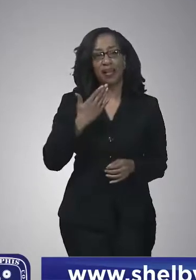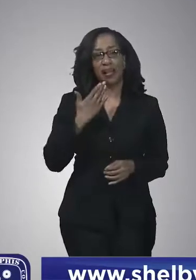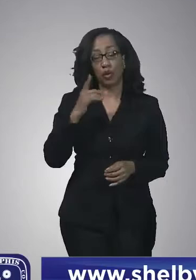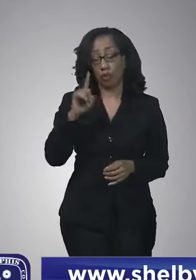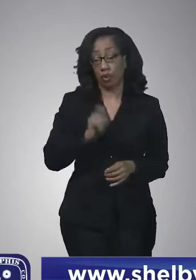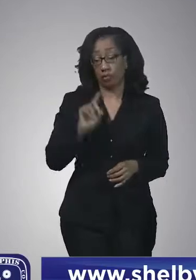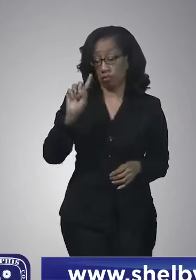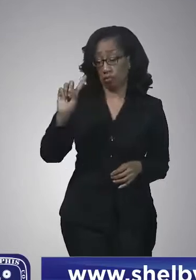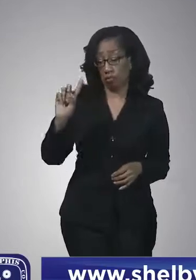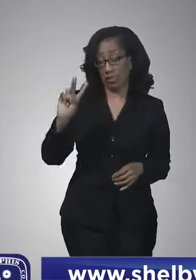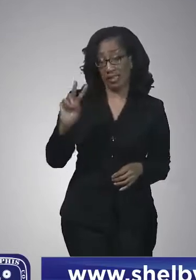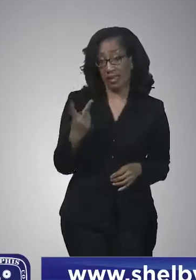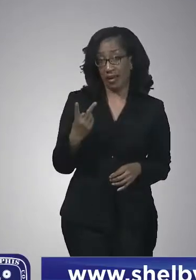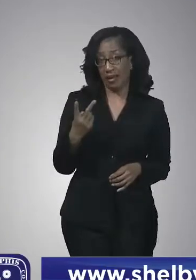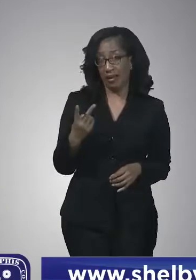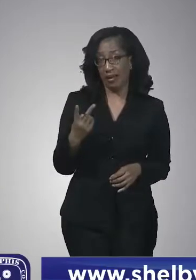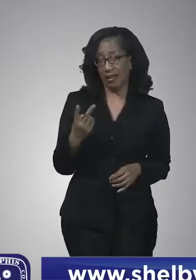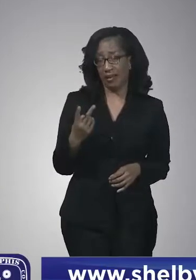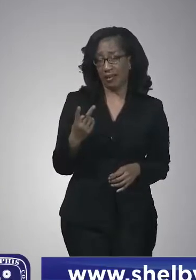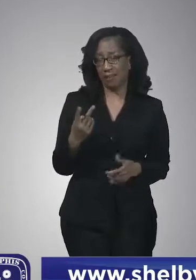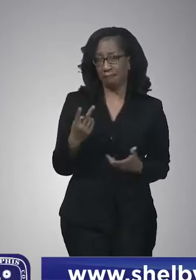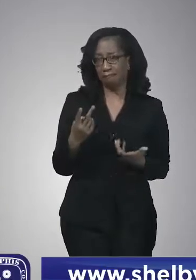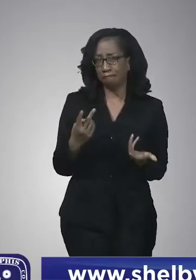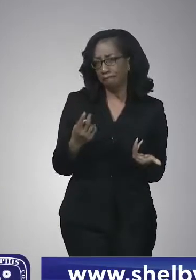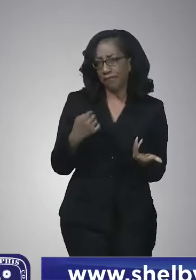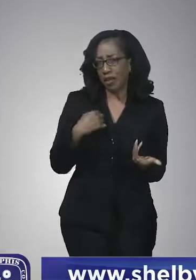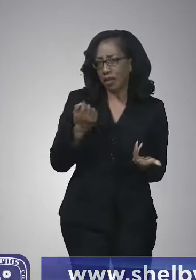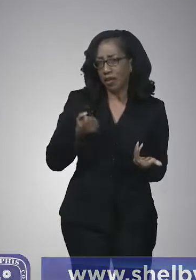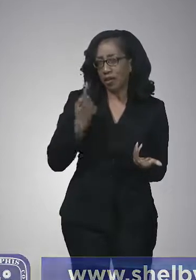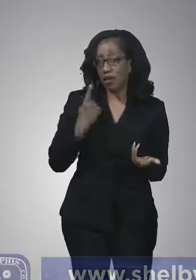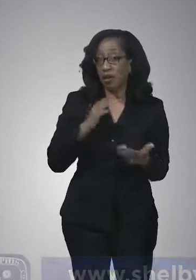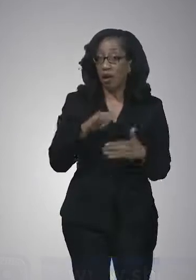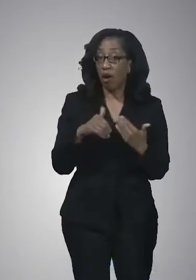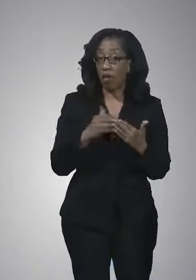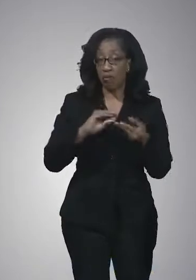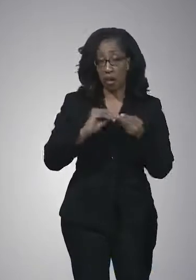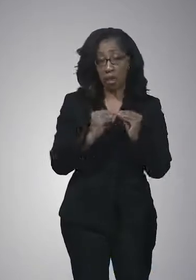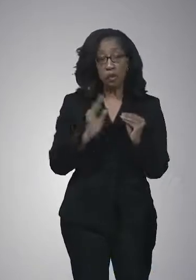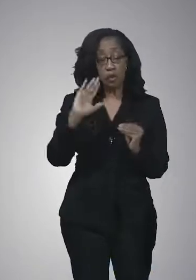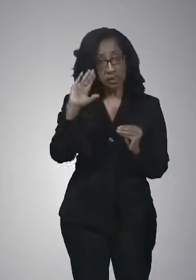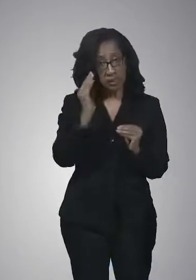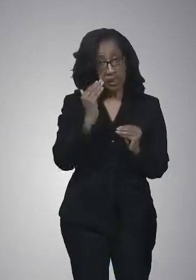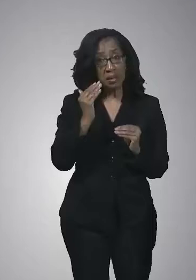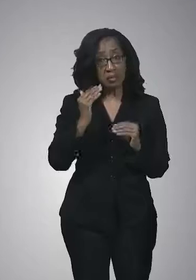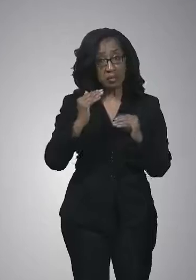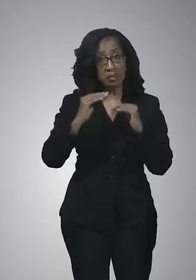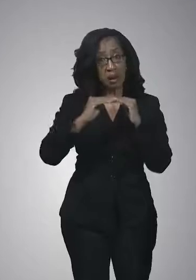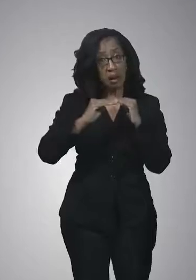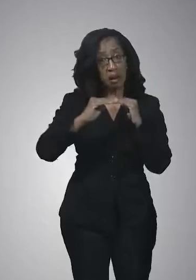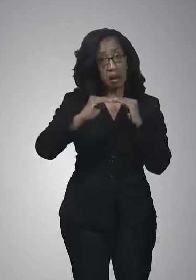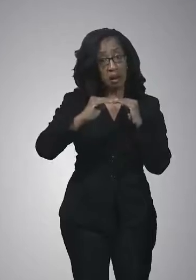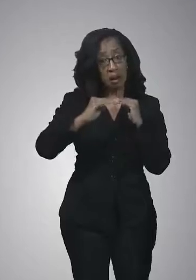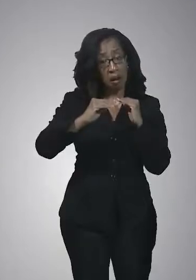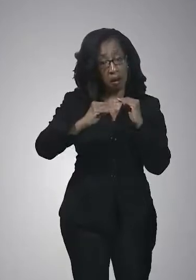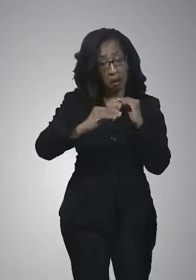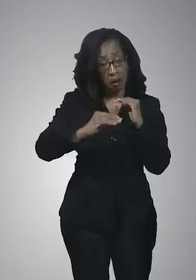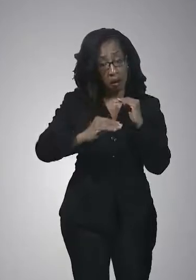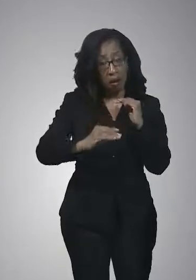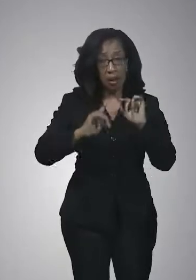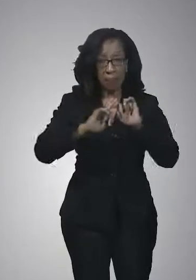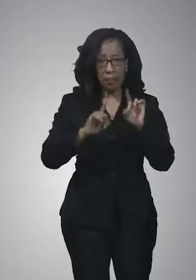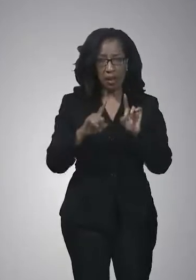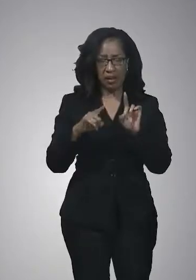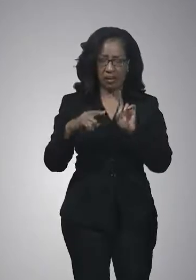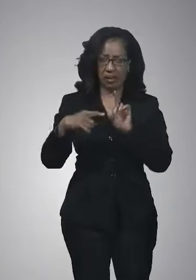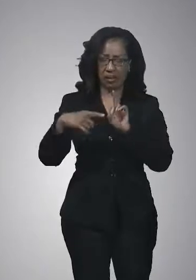is I guess I don't really understand. All of our numbers seem to be heading in the direction that we'd like, except for that positivity rate. And